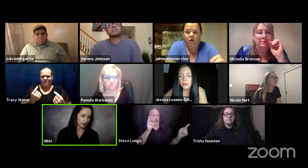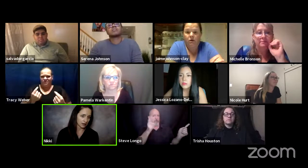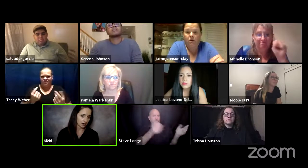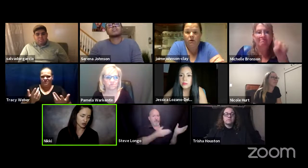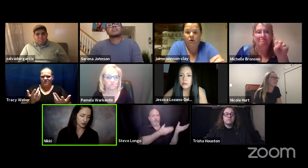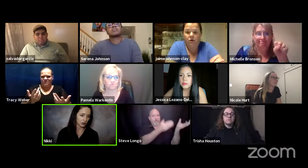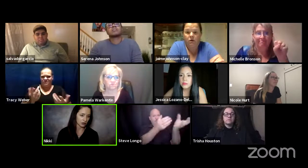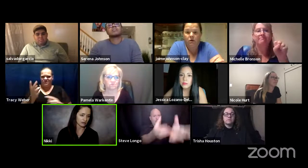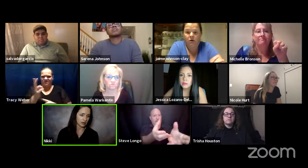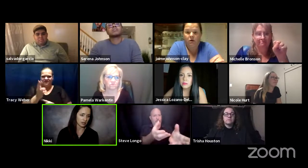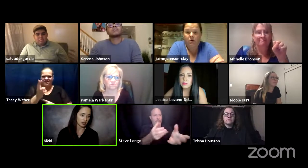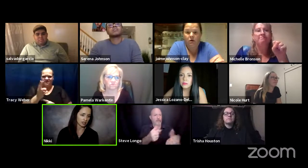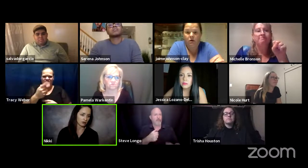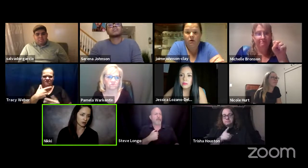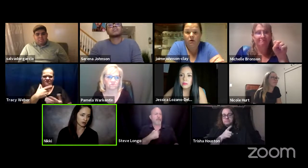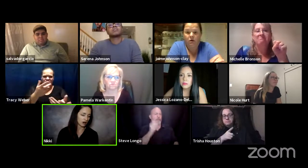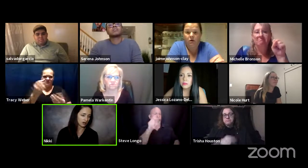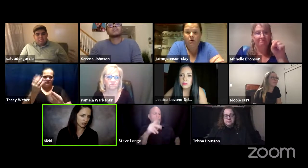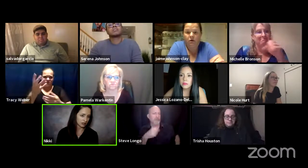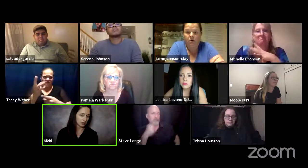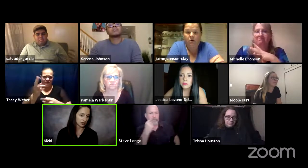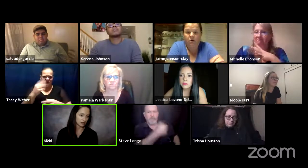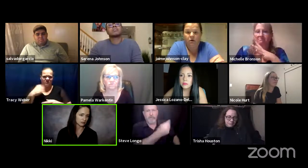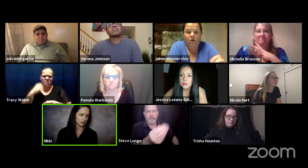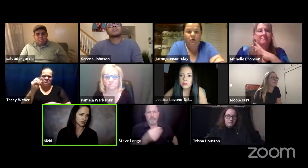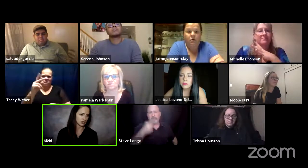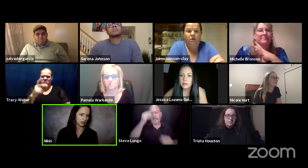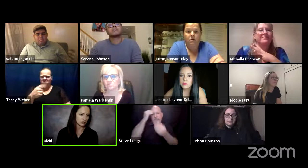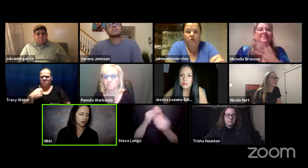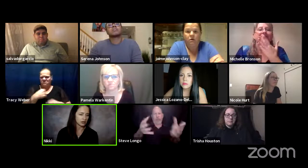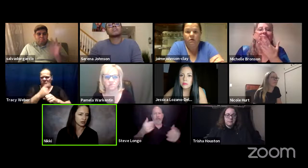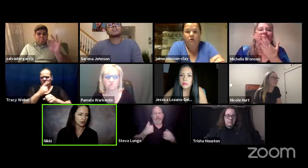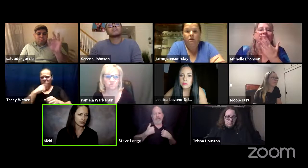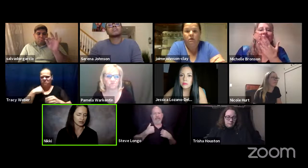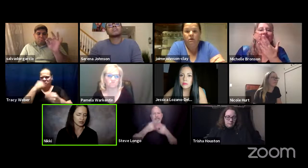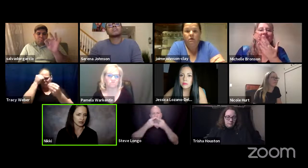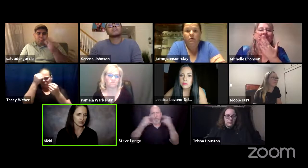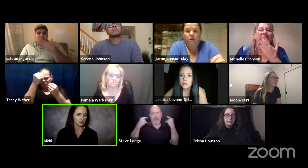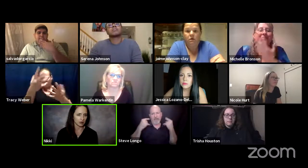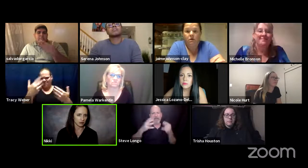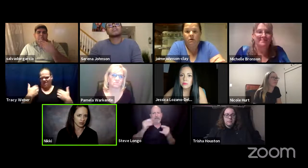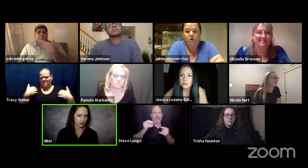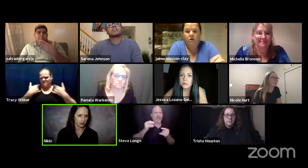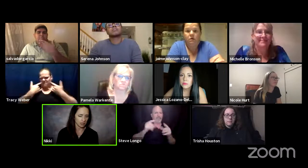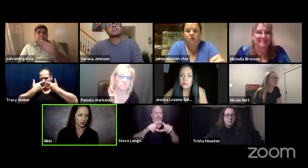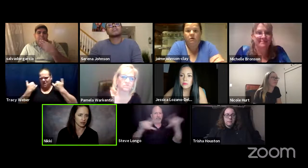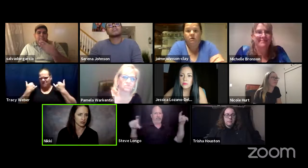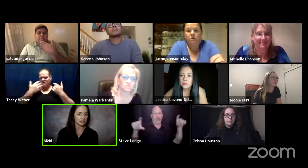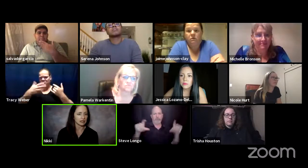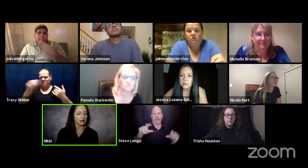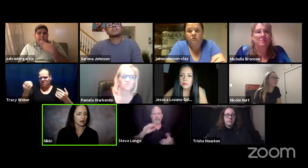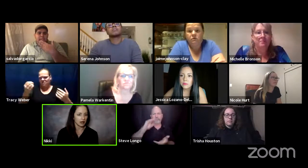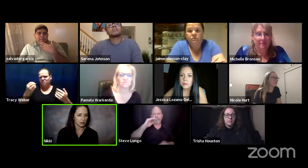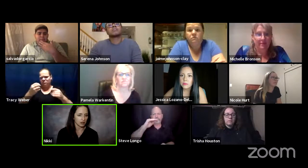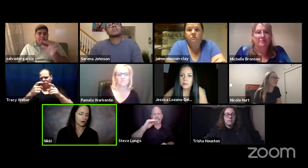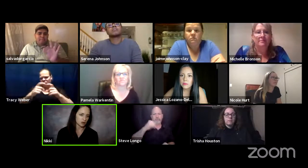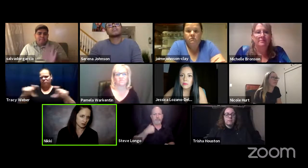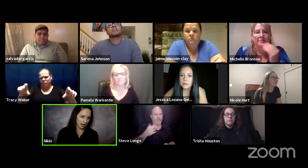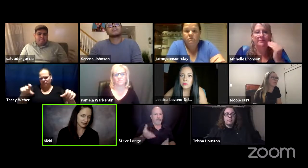I'm not sure if maybe I should give those to Harvey, who can then give it to you. I'm just trying to think of COVID considerations, but there are those masks